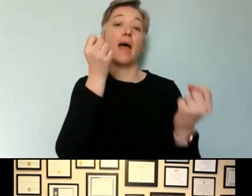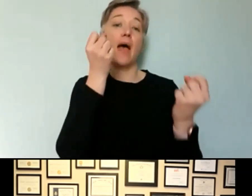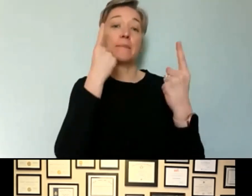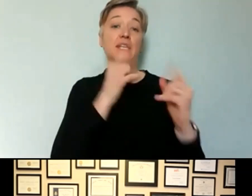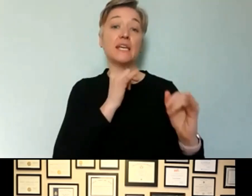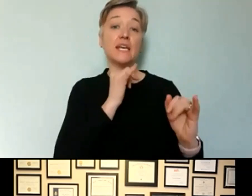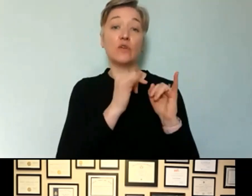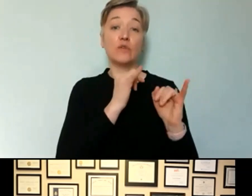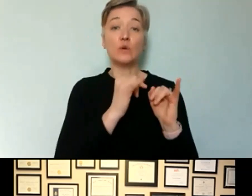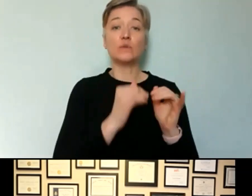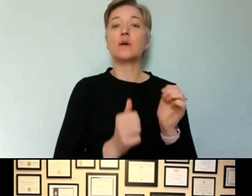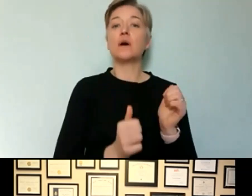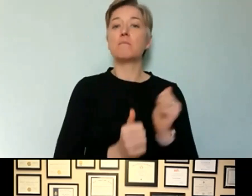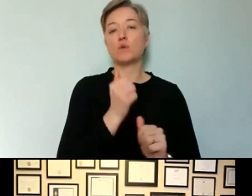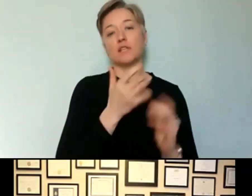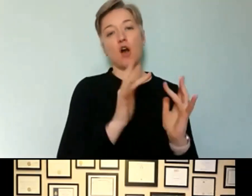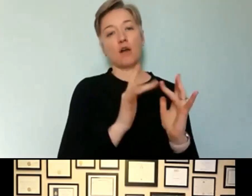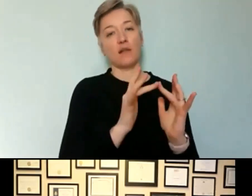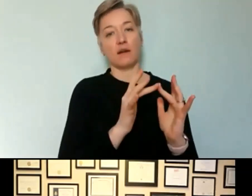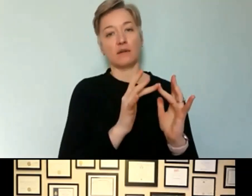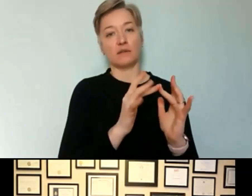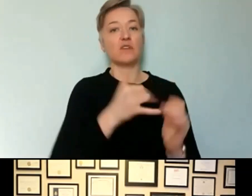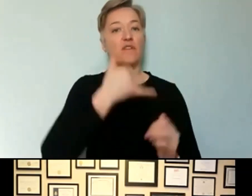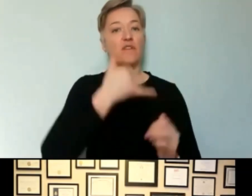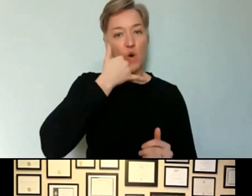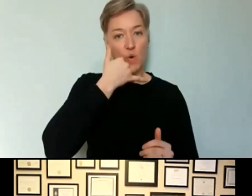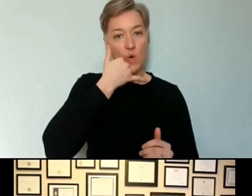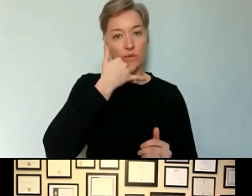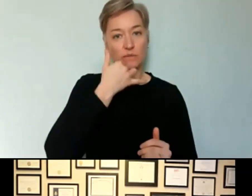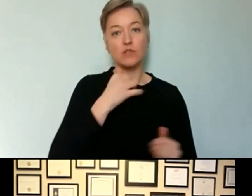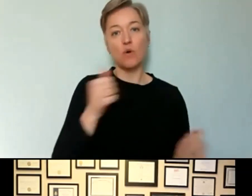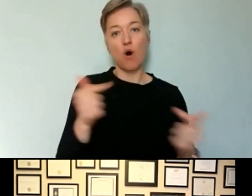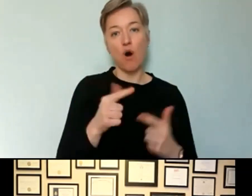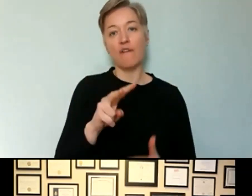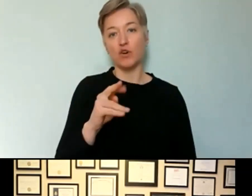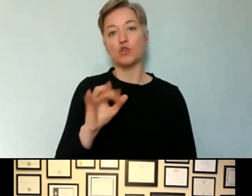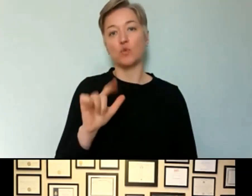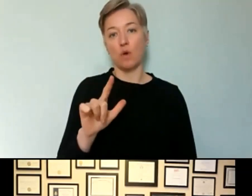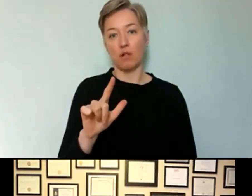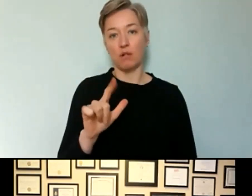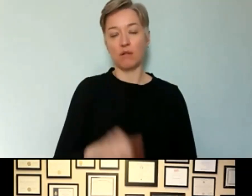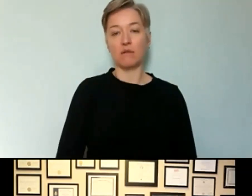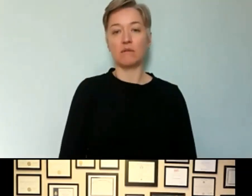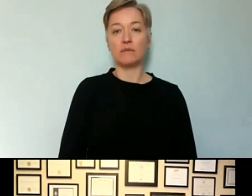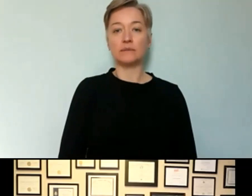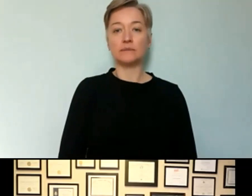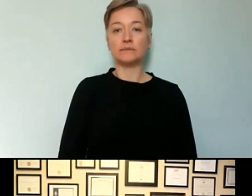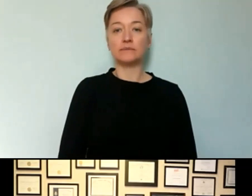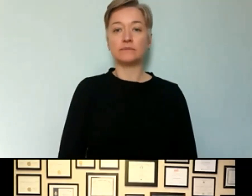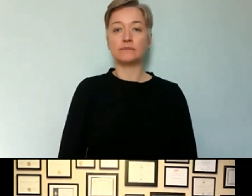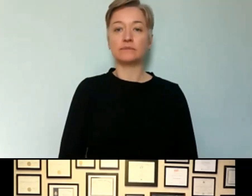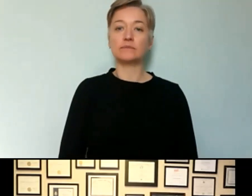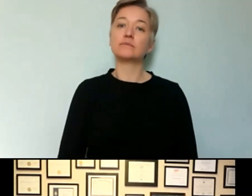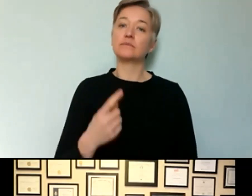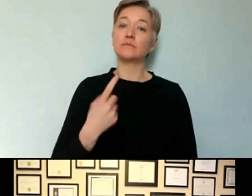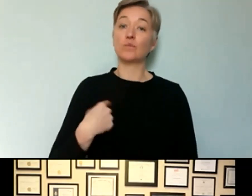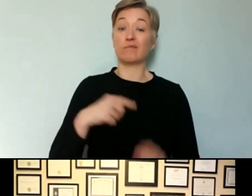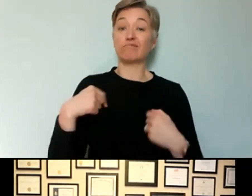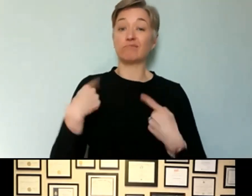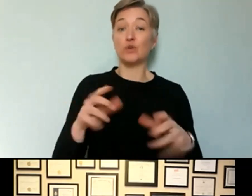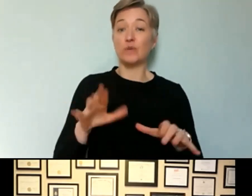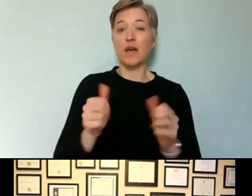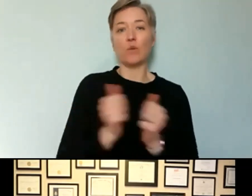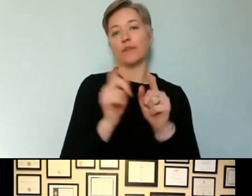mostly online, on phone, but virtually. And we have been doing those with all kinds of groups.